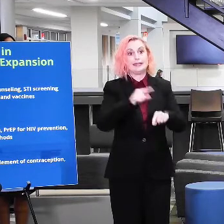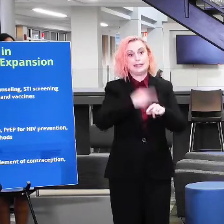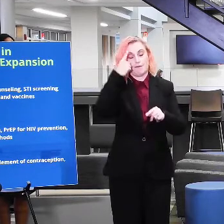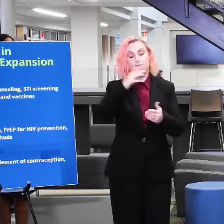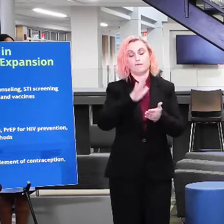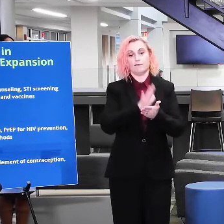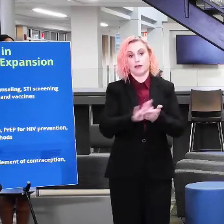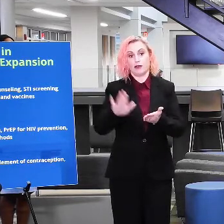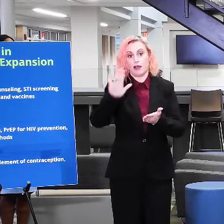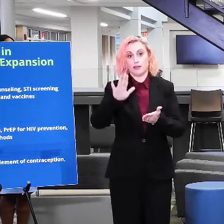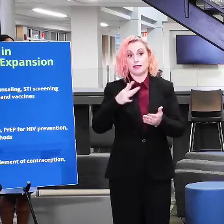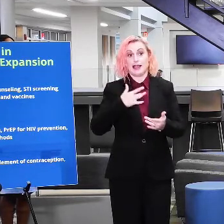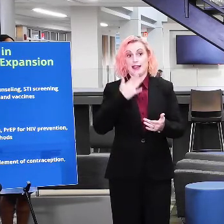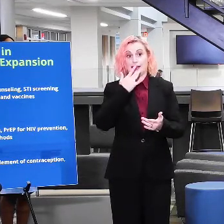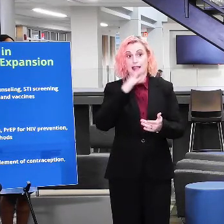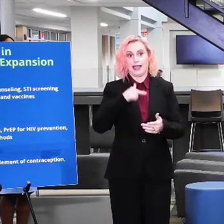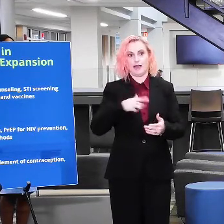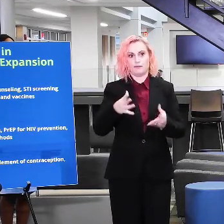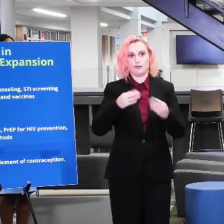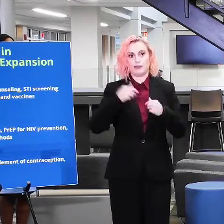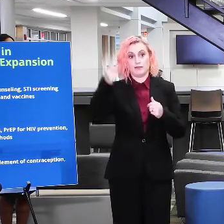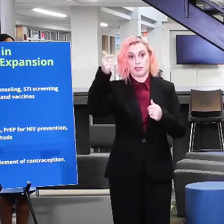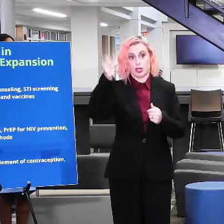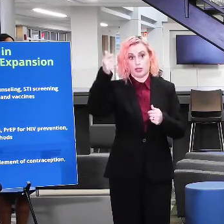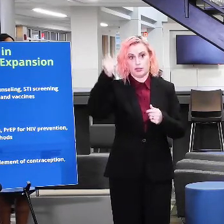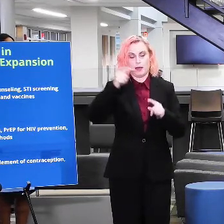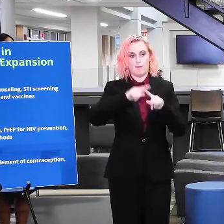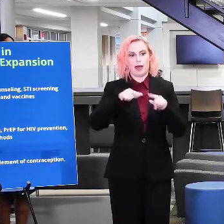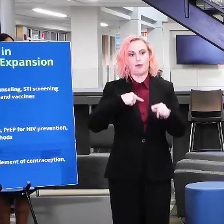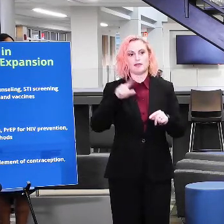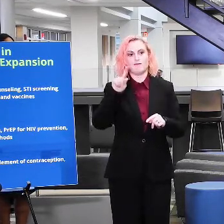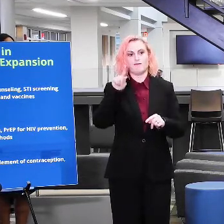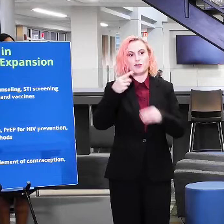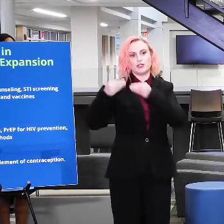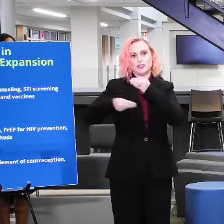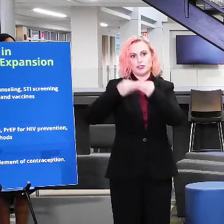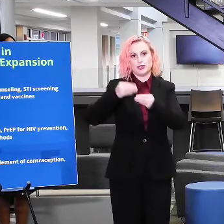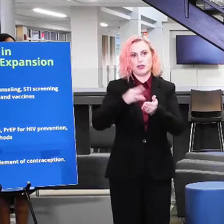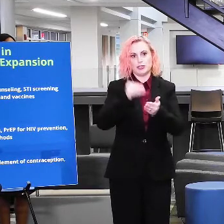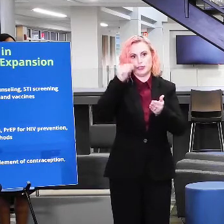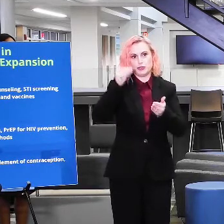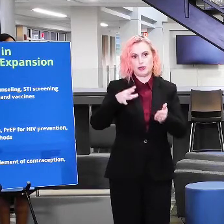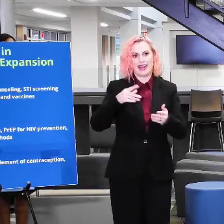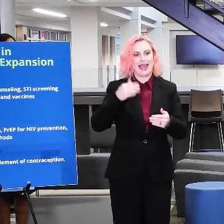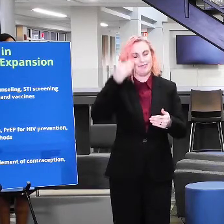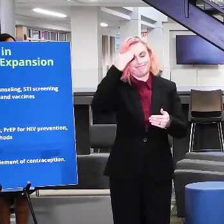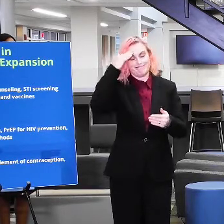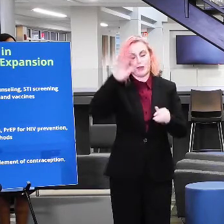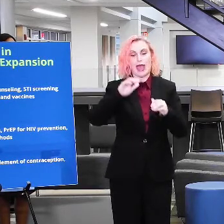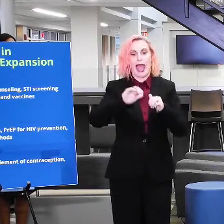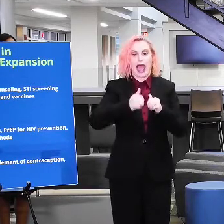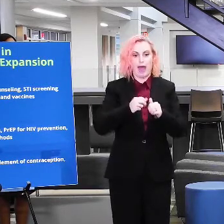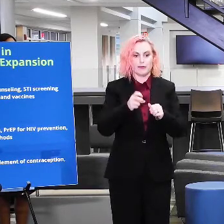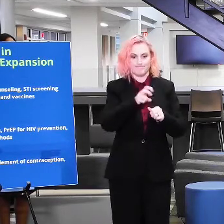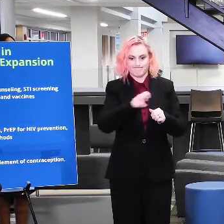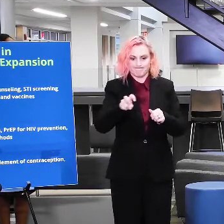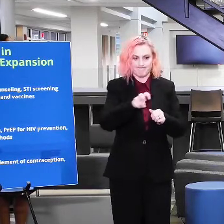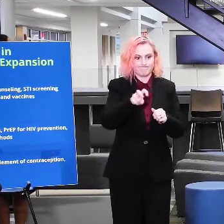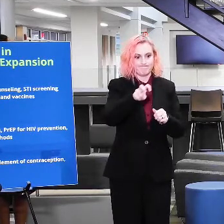luckily I received a scholarship, but I was a first generation student to college and I didn't know how to